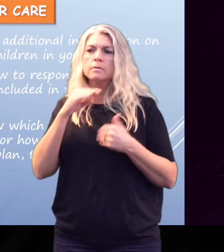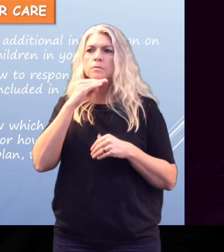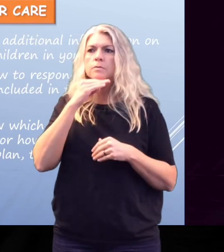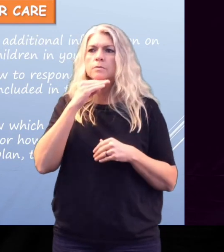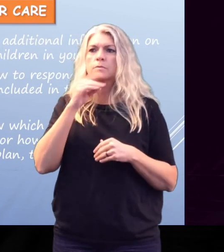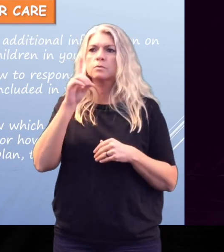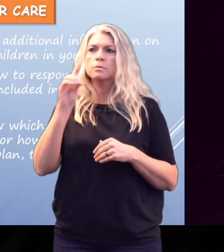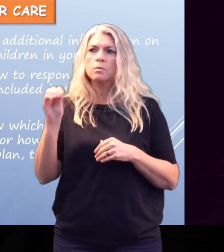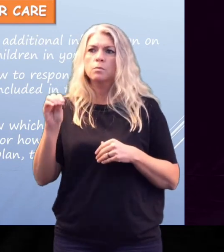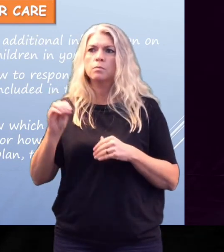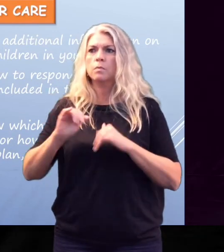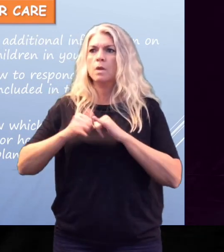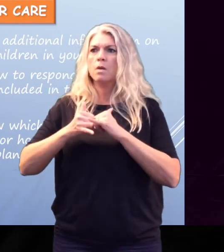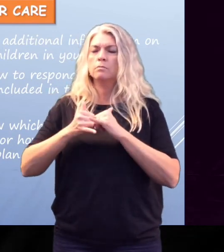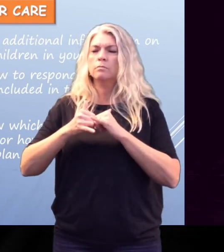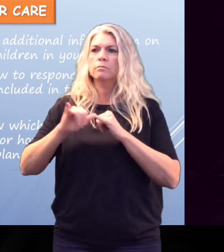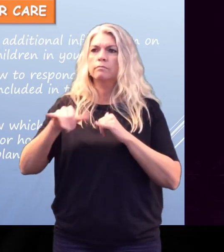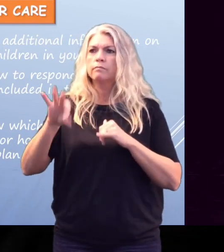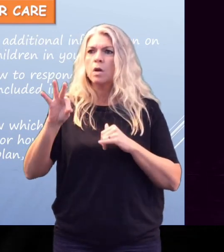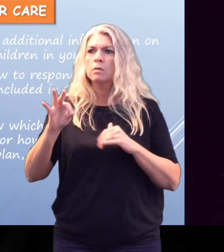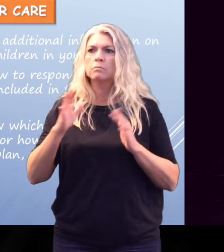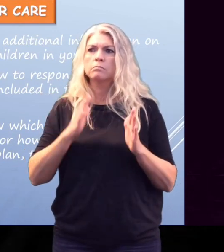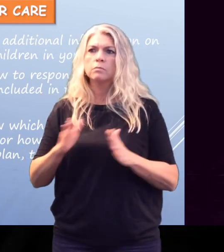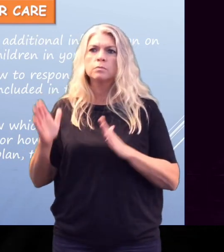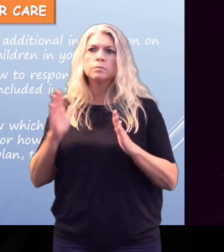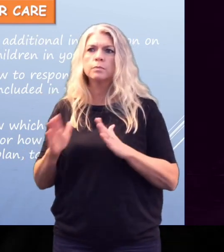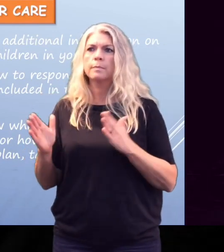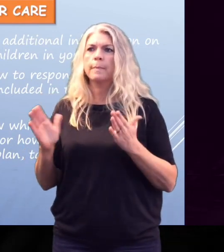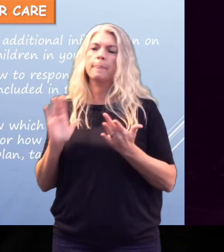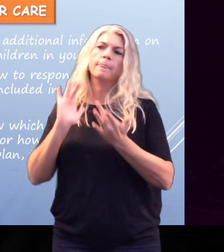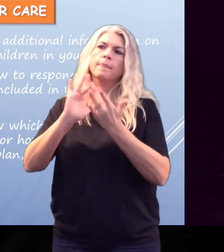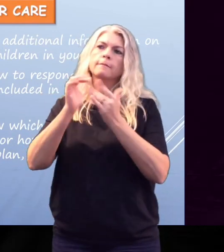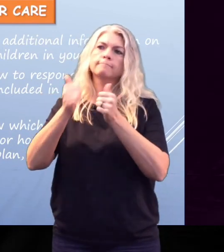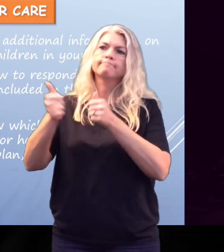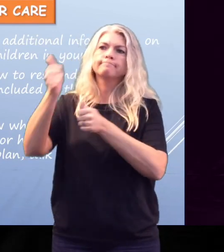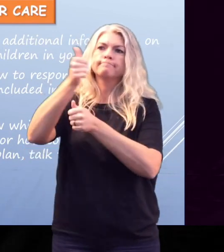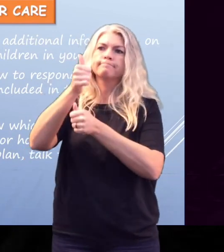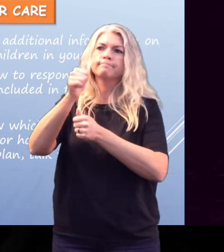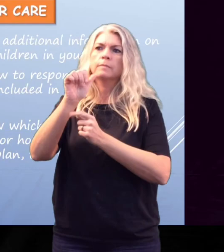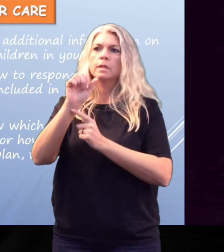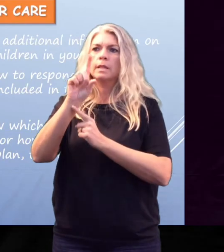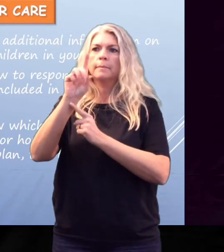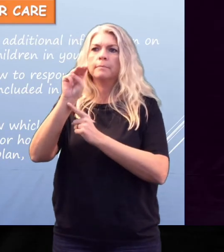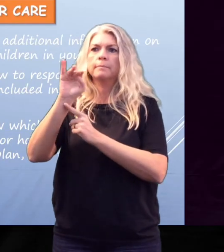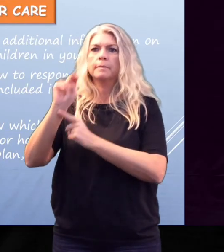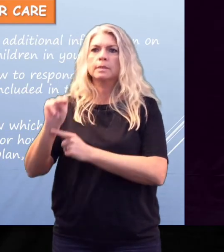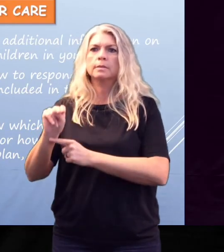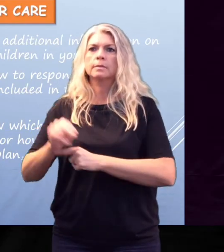disorder or how to access their healthcare plan, talk to your administrator.